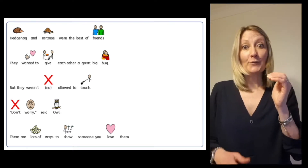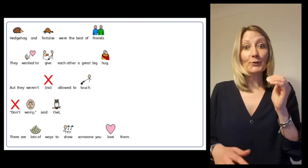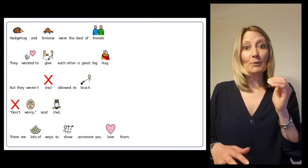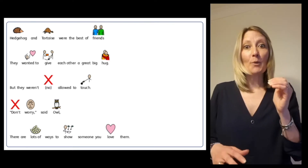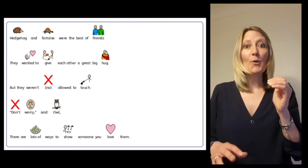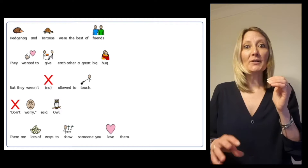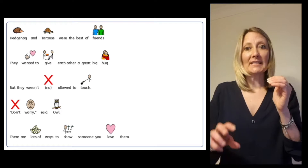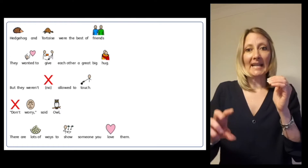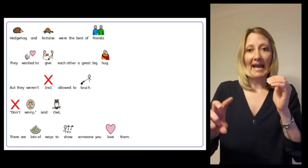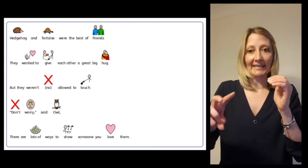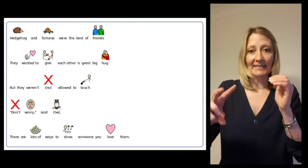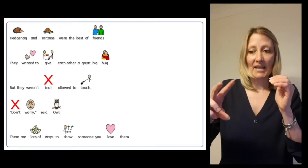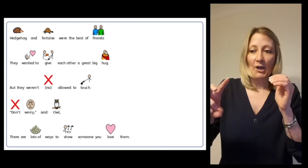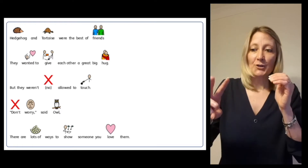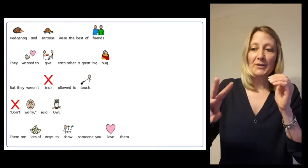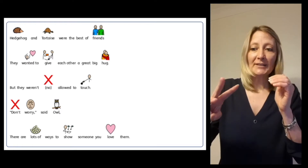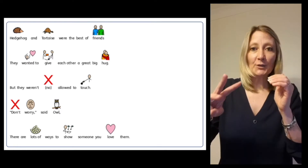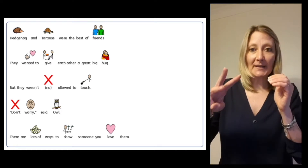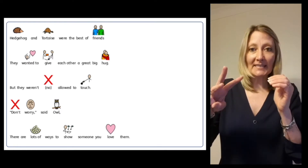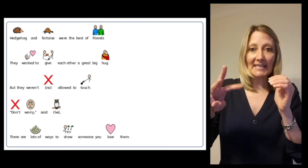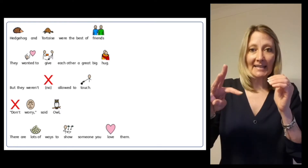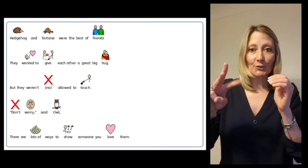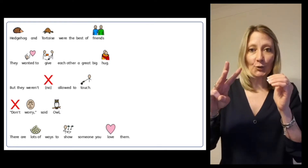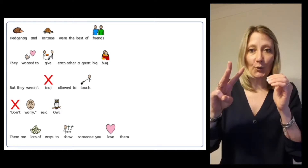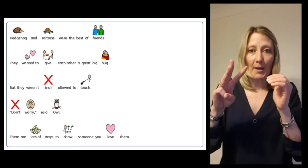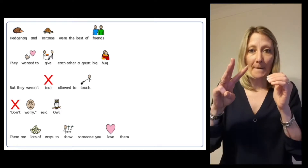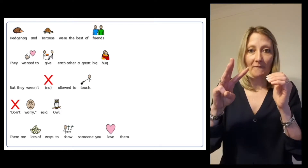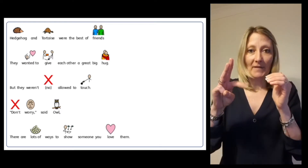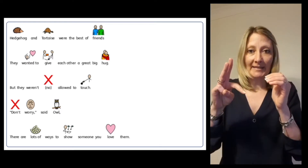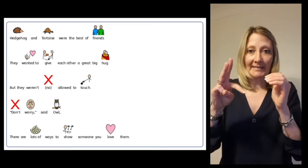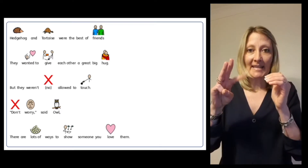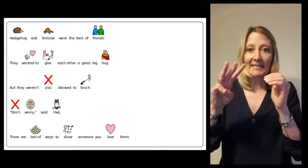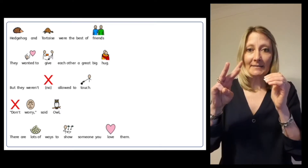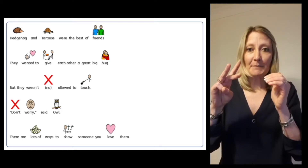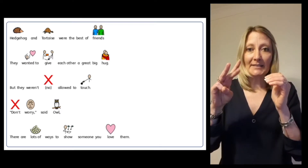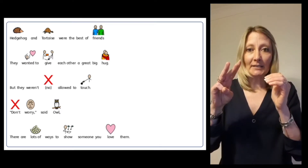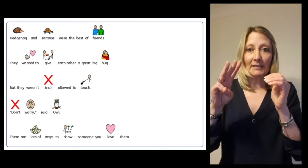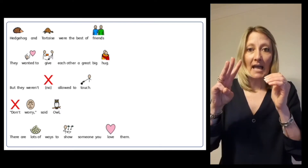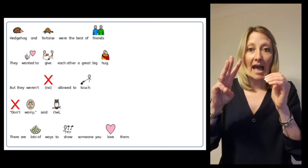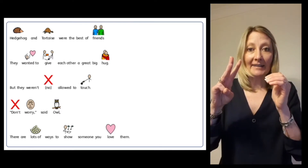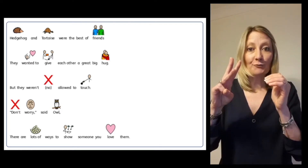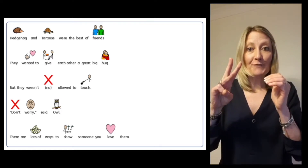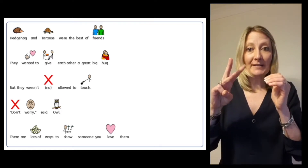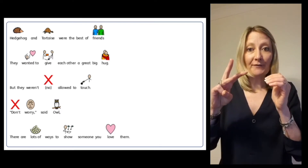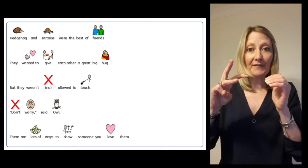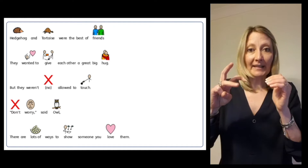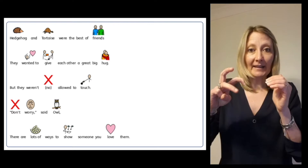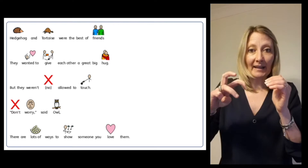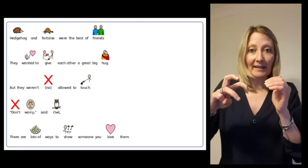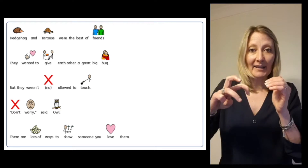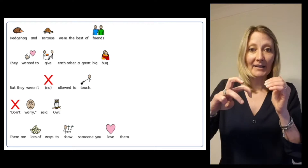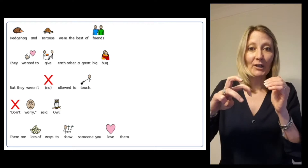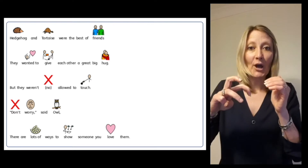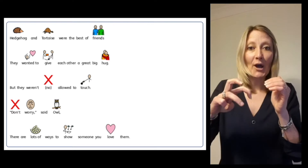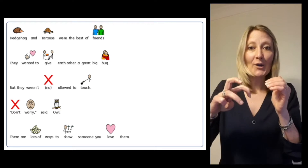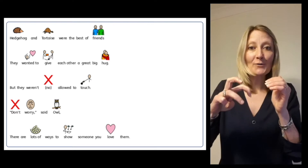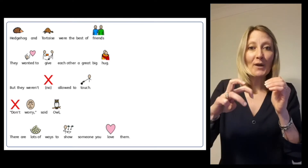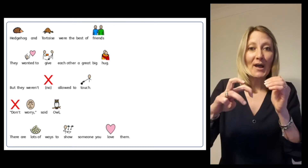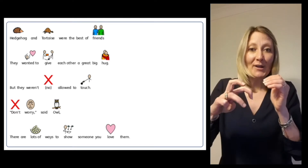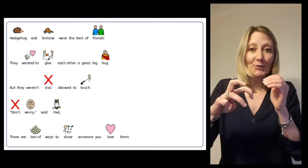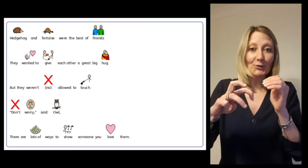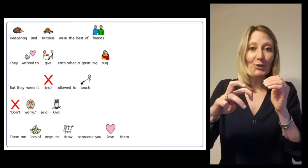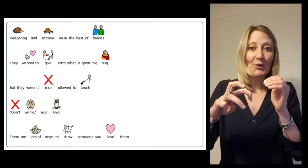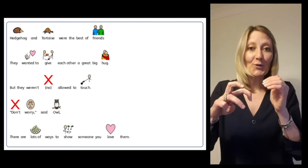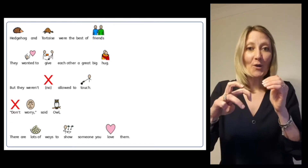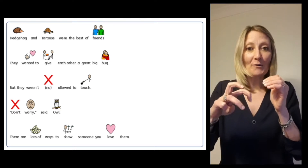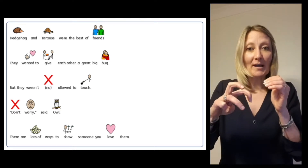With your supporting hand, you need to extend your index, middle and ring finger. Curl